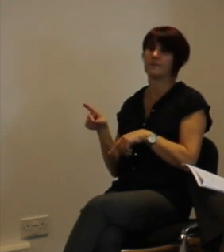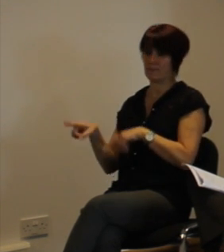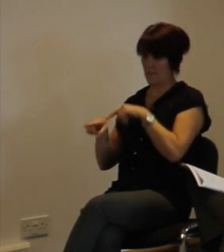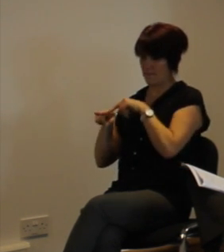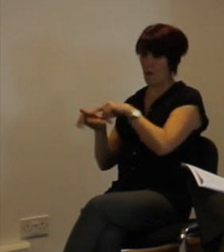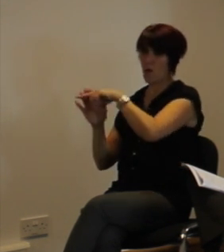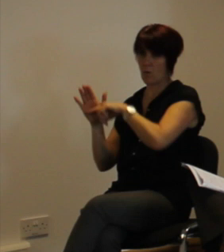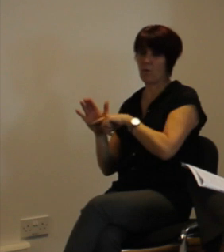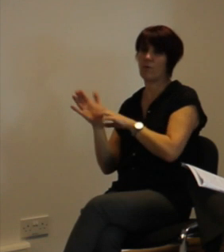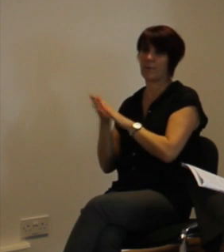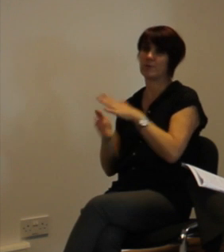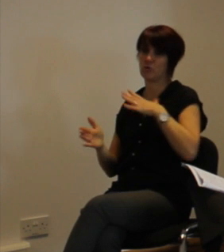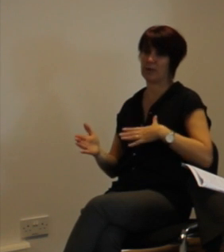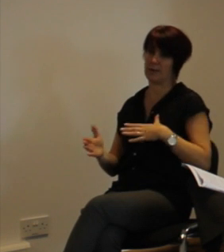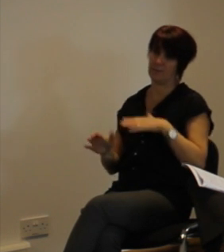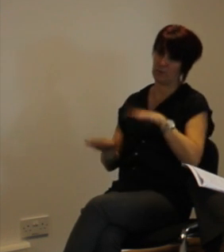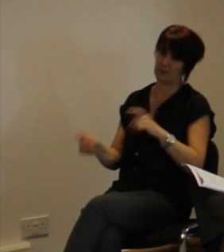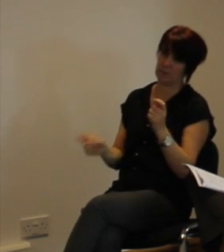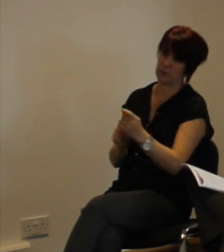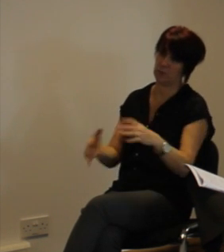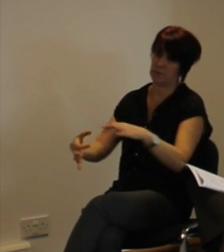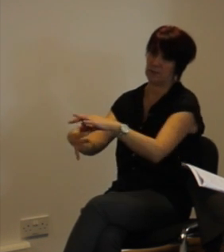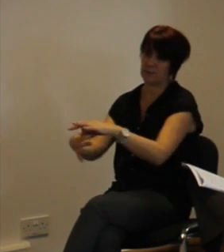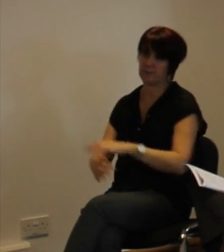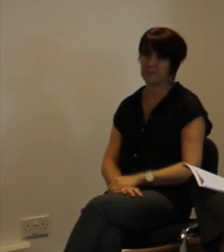you will need to be applying reasonable adjustments.